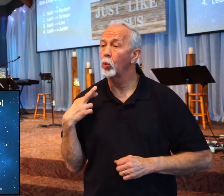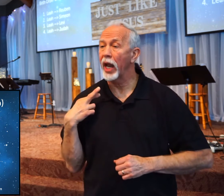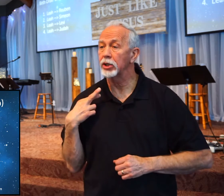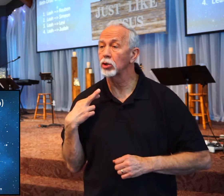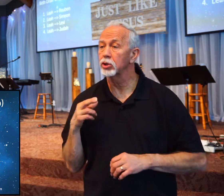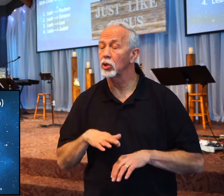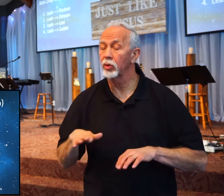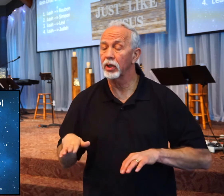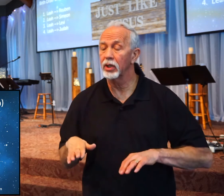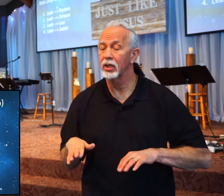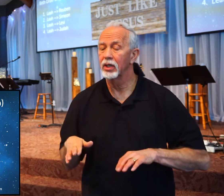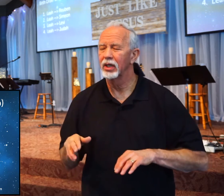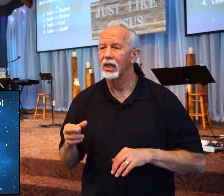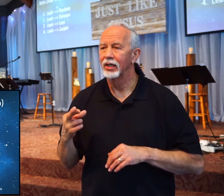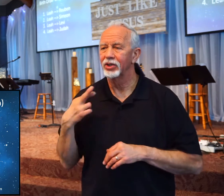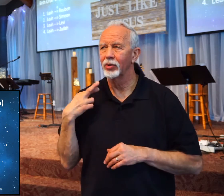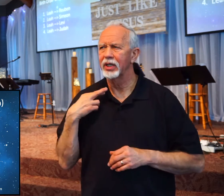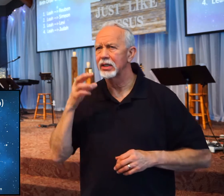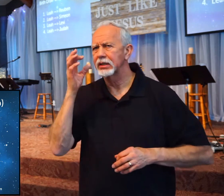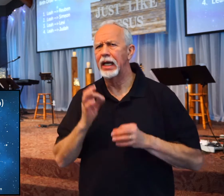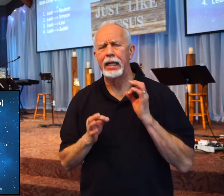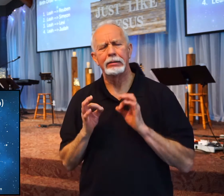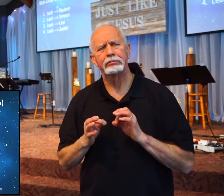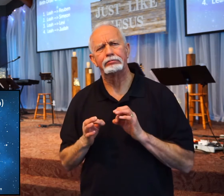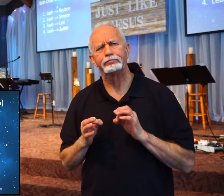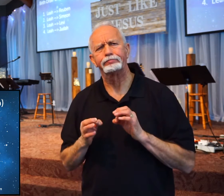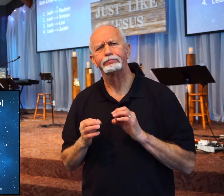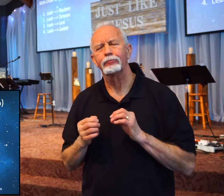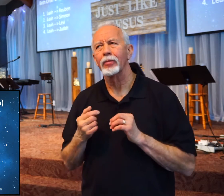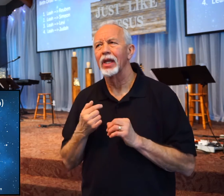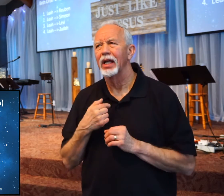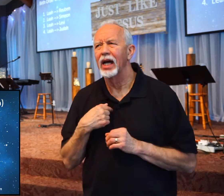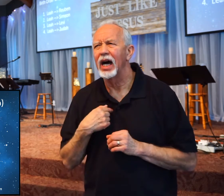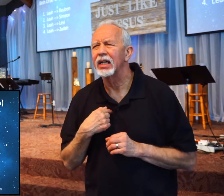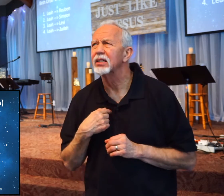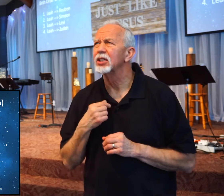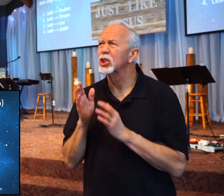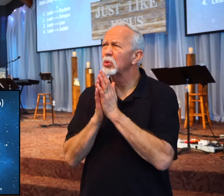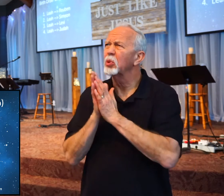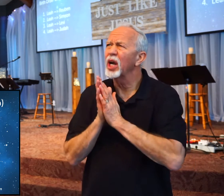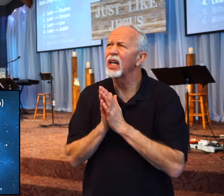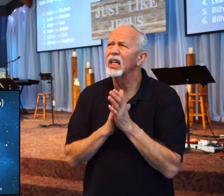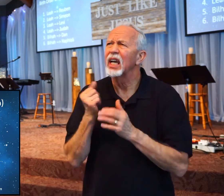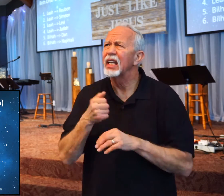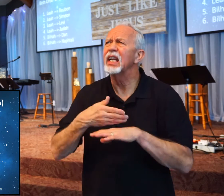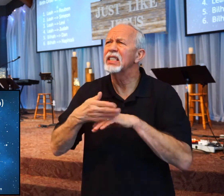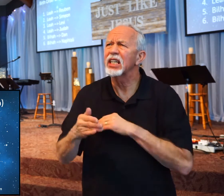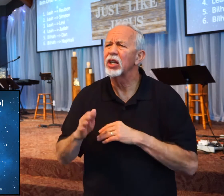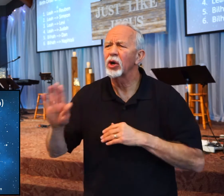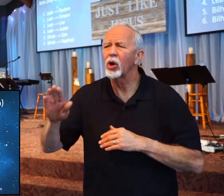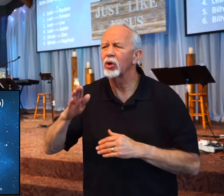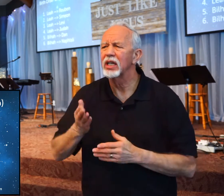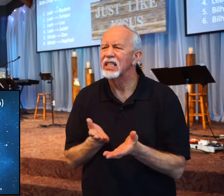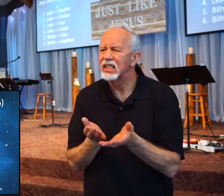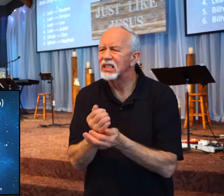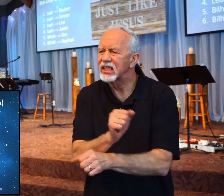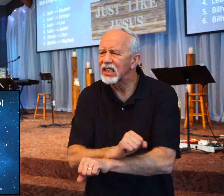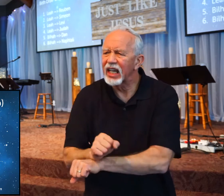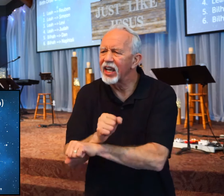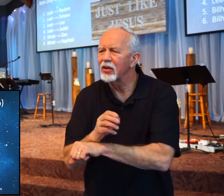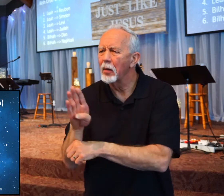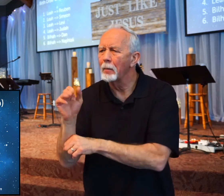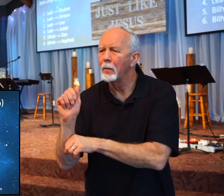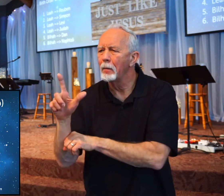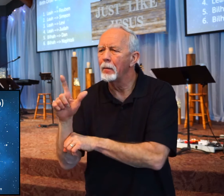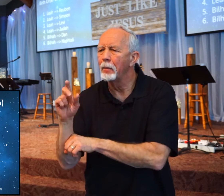to take matters into her own hands. She did cry out to God, but then she acted and she sent her servant, her slave, Bilhah,